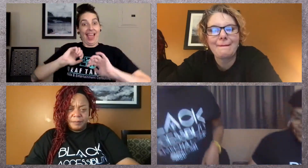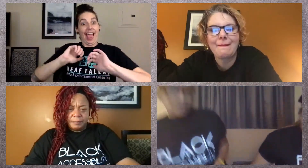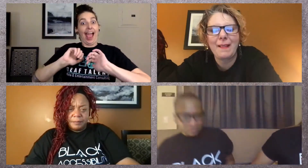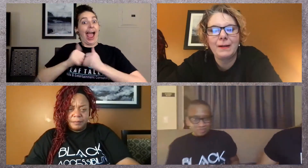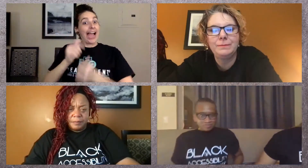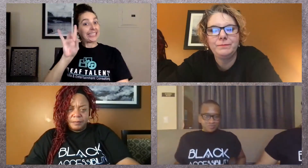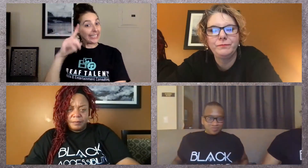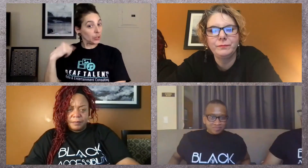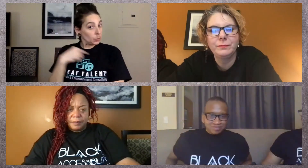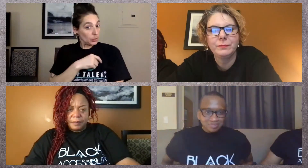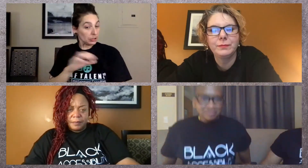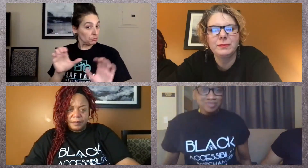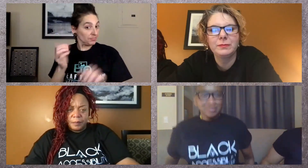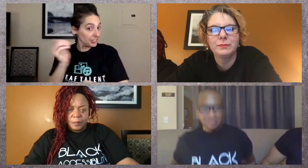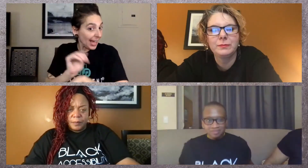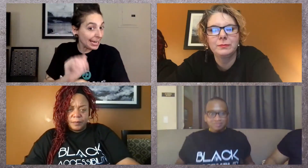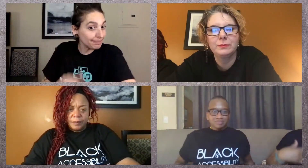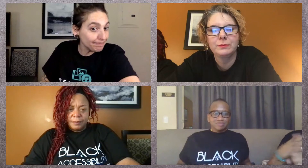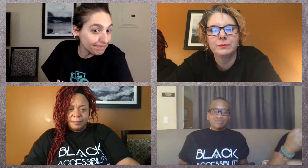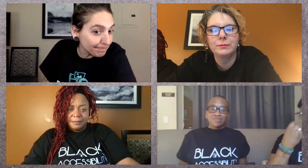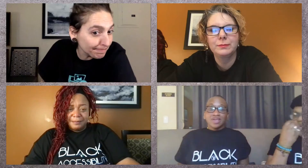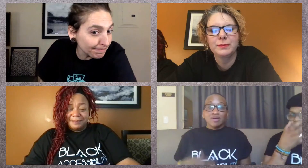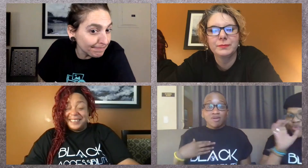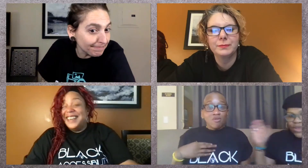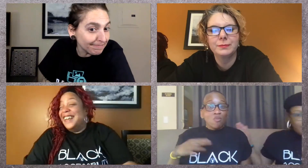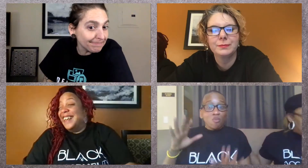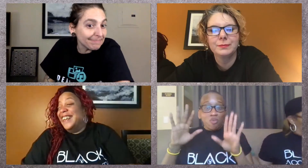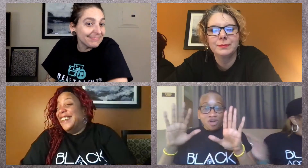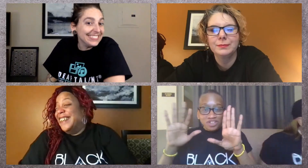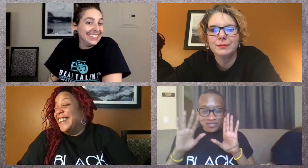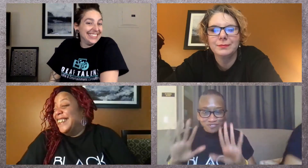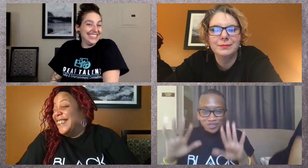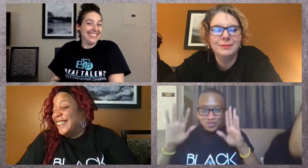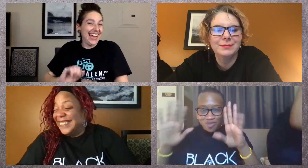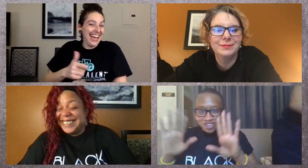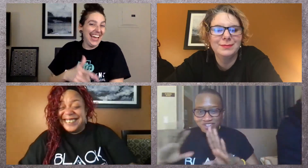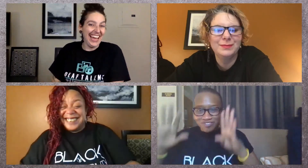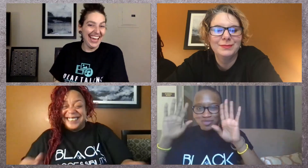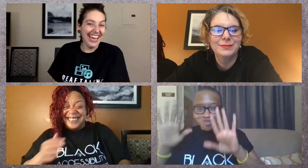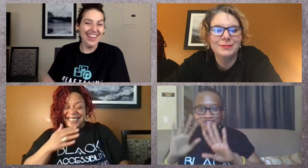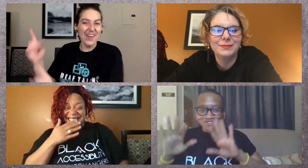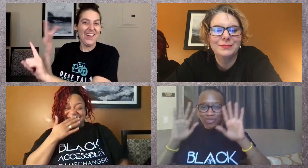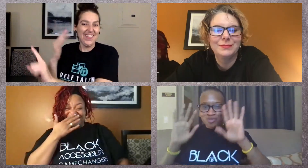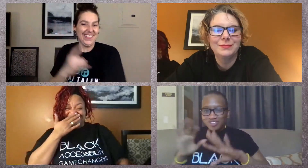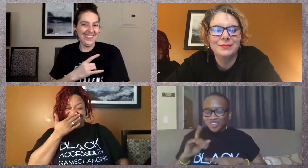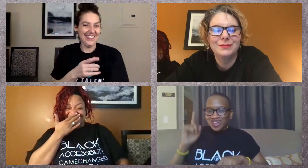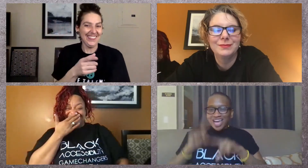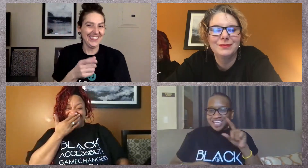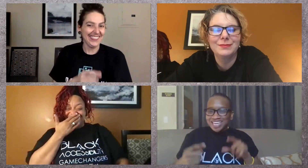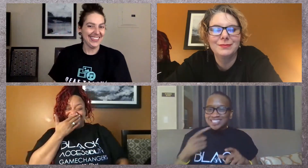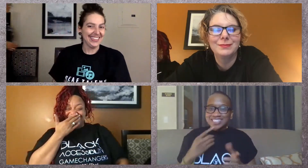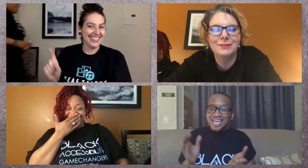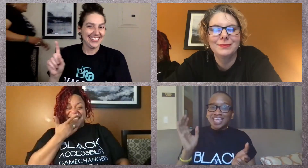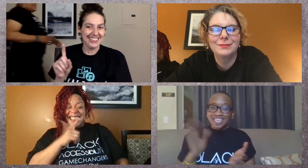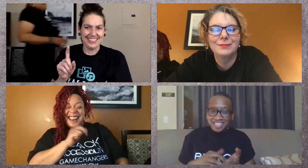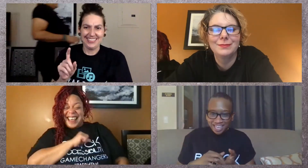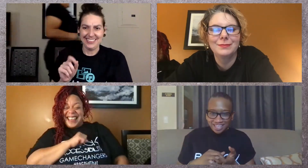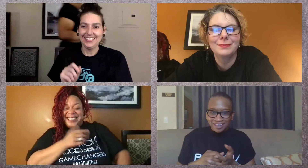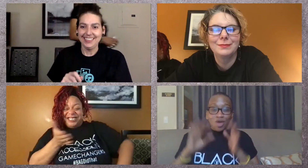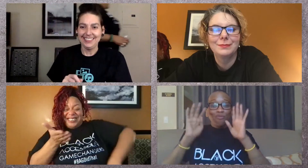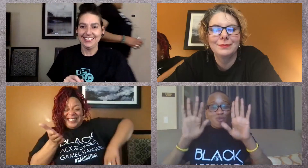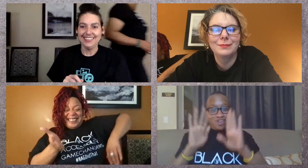You know, after the panel discussion, how do you think we did tonight? I think we did wonderful, Adrian